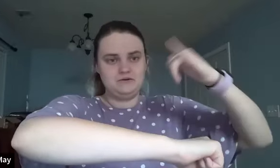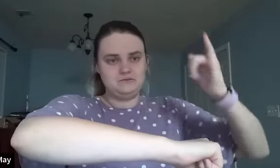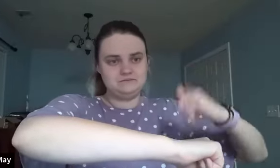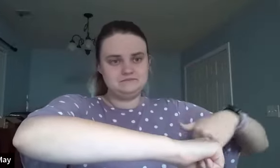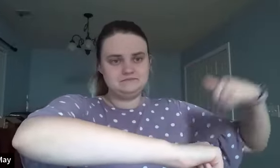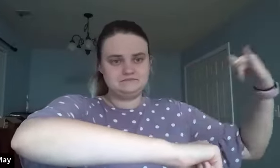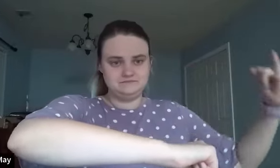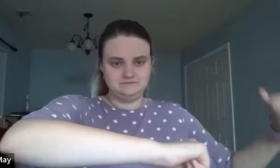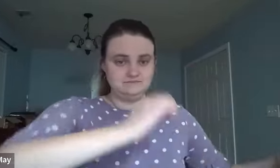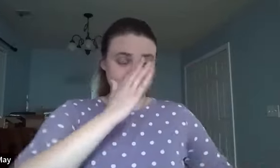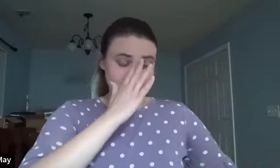Whale.